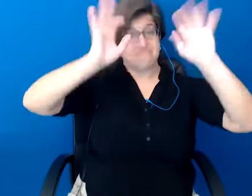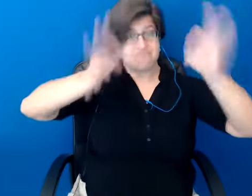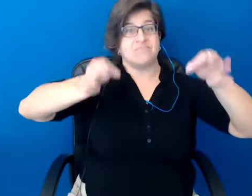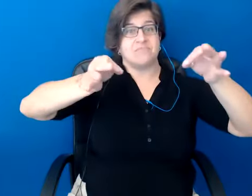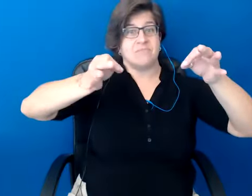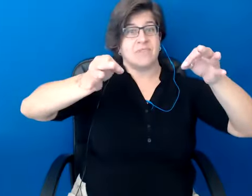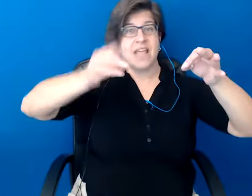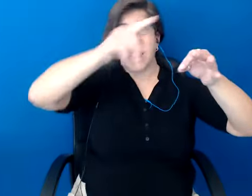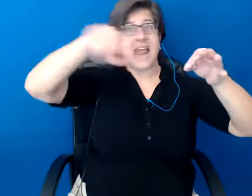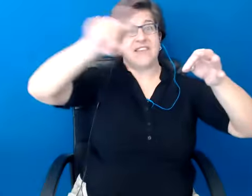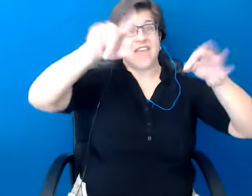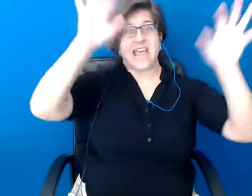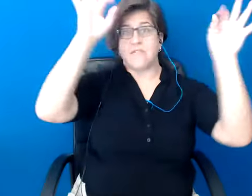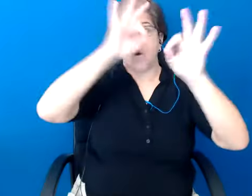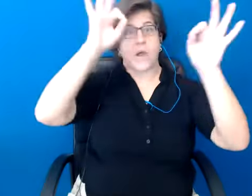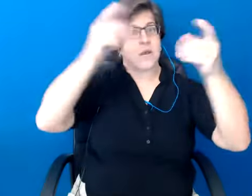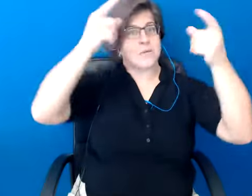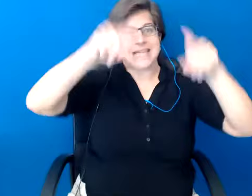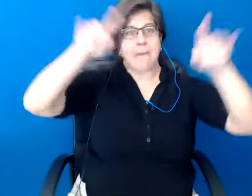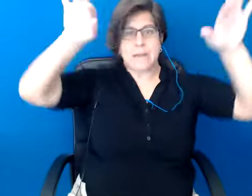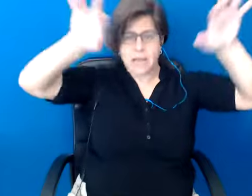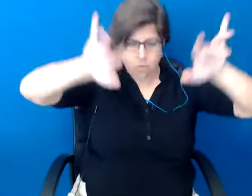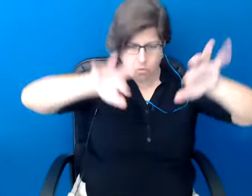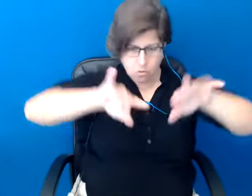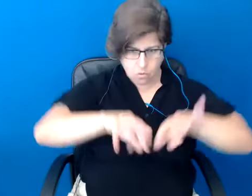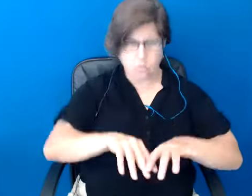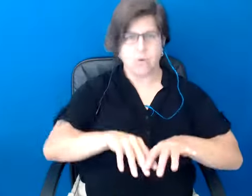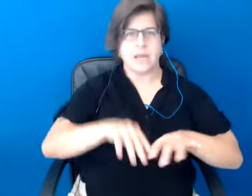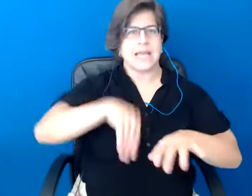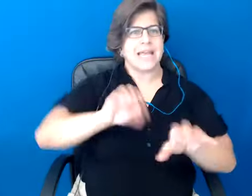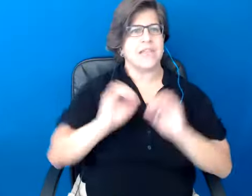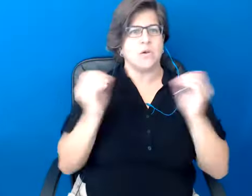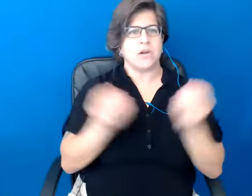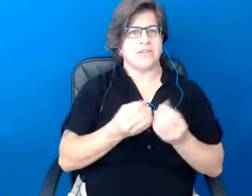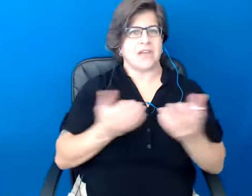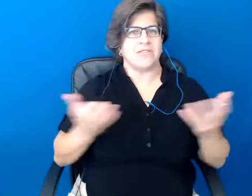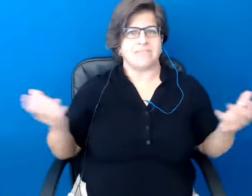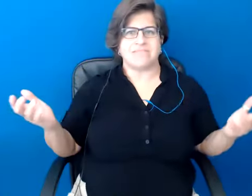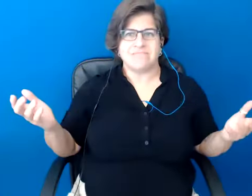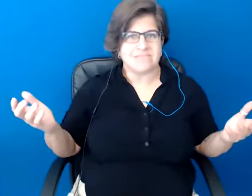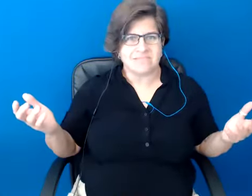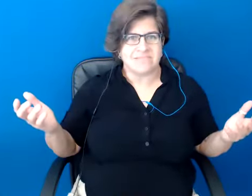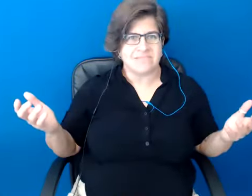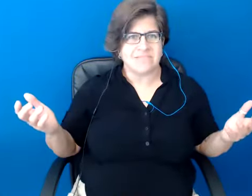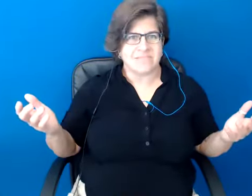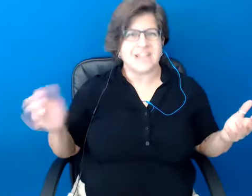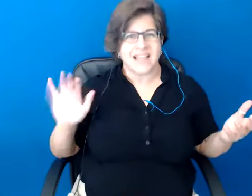ultimate authority for services, and they don't choose to know what's going on inside their own organization, that's